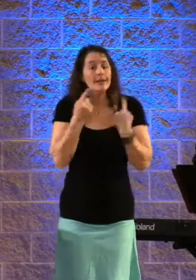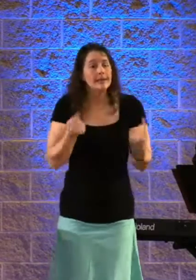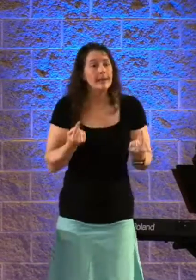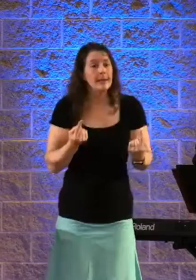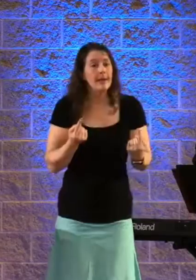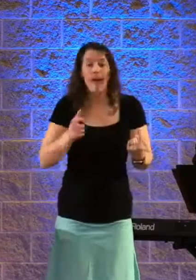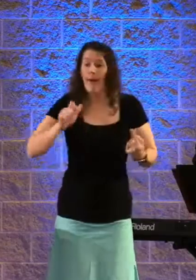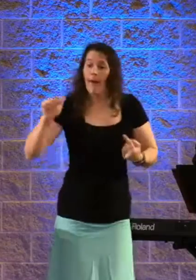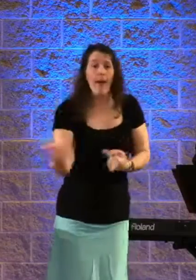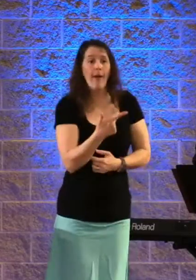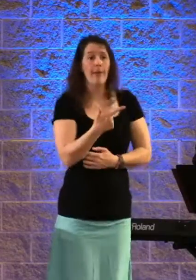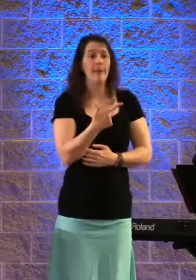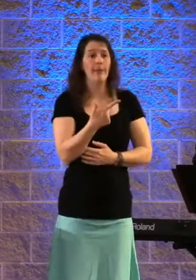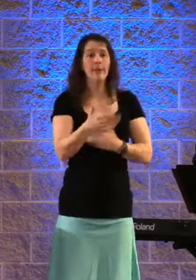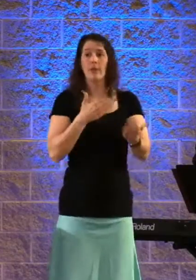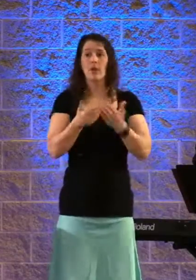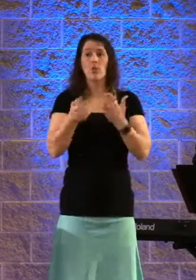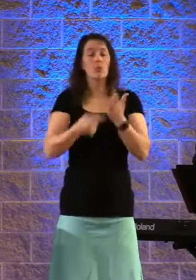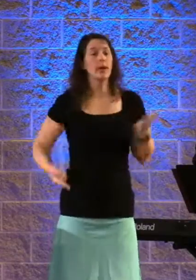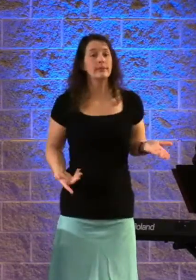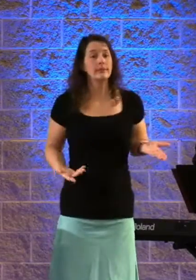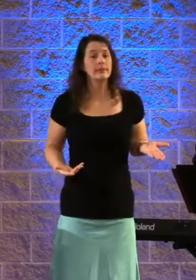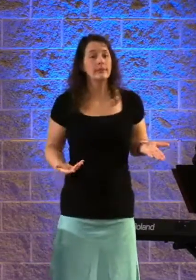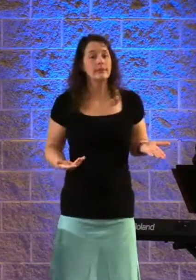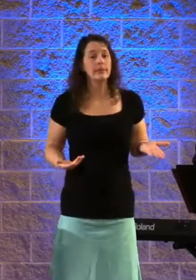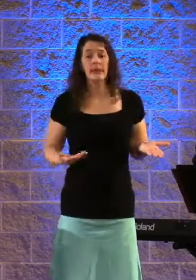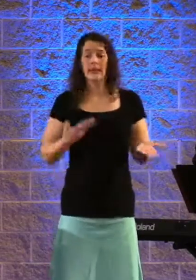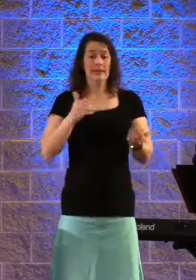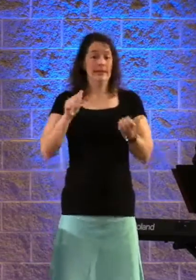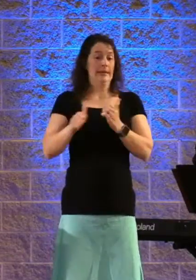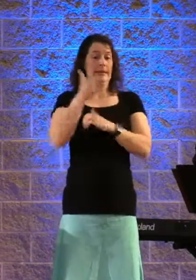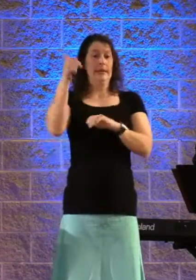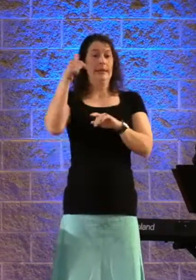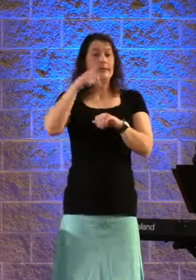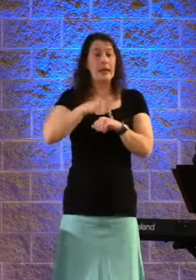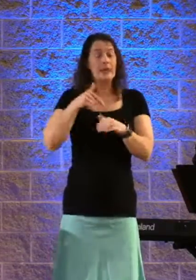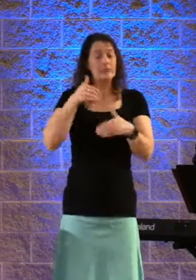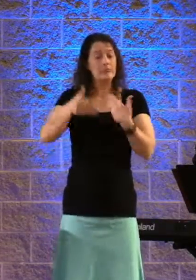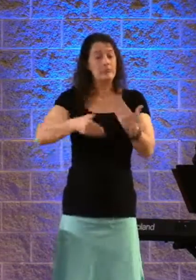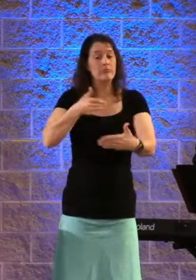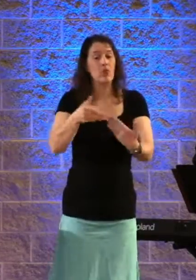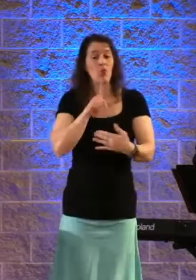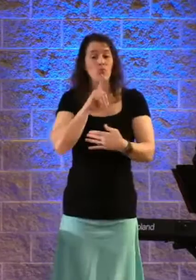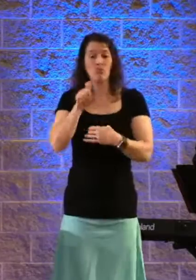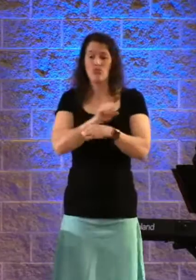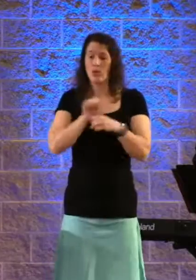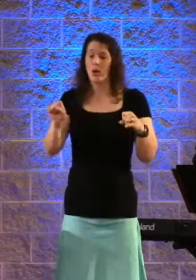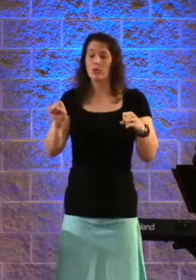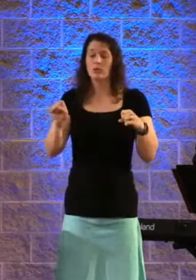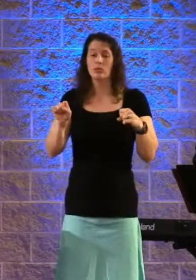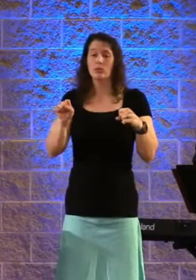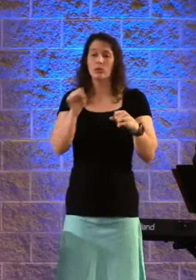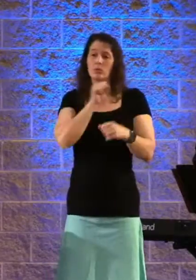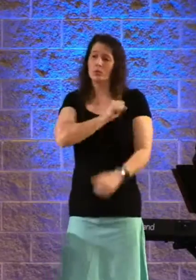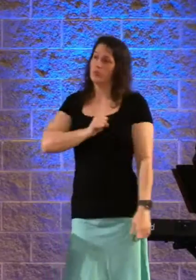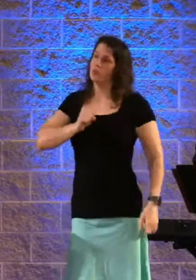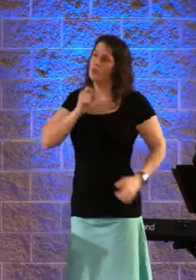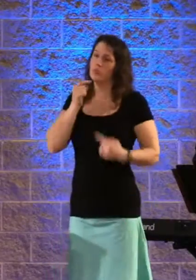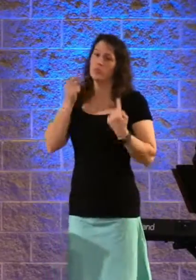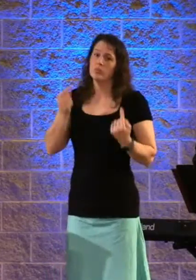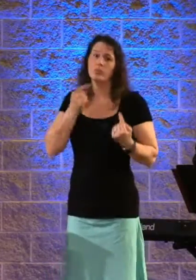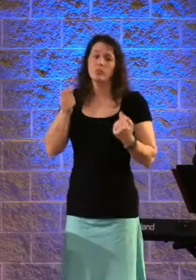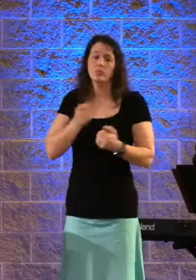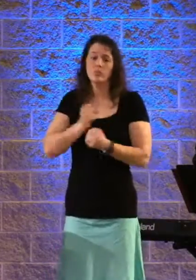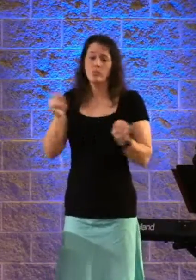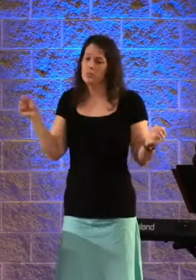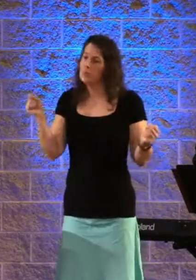every sin, no matter what it is. And if at any point along the way we will genuinely repent of our sin and confess it